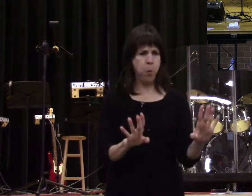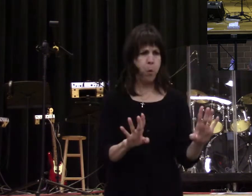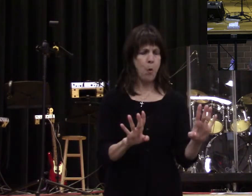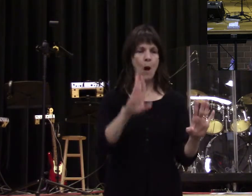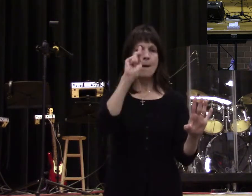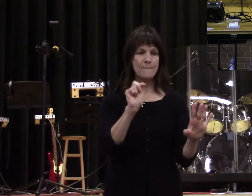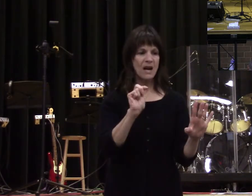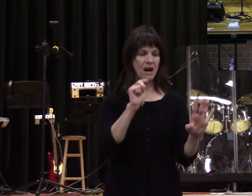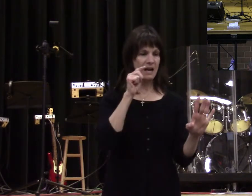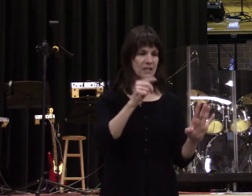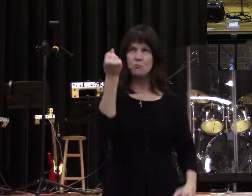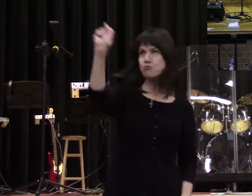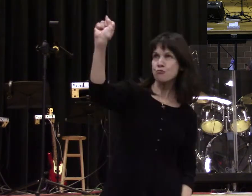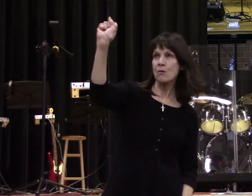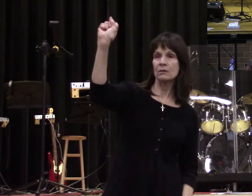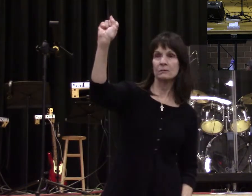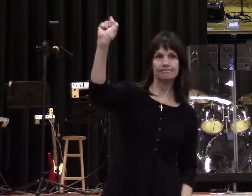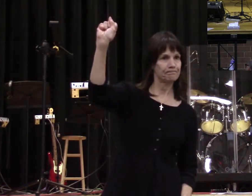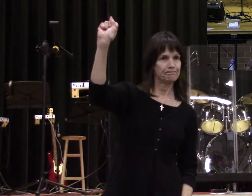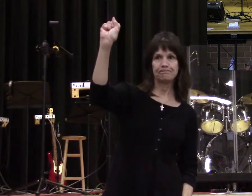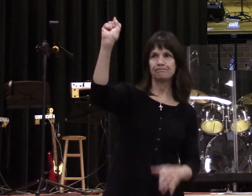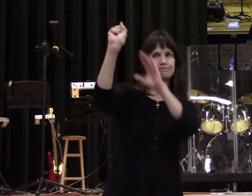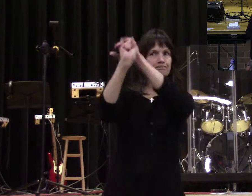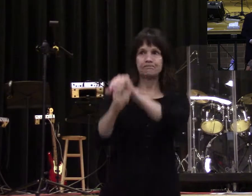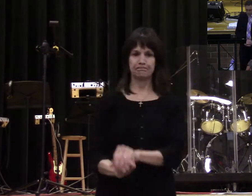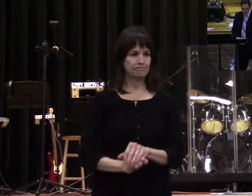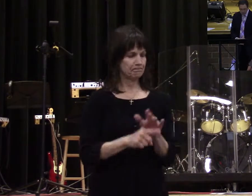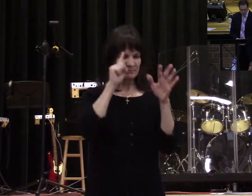decided he was going to be a worshiper. Can you say amen?